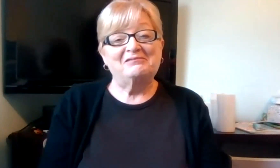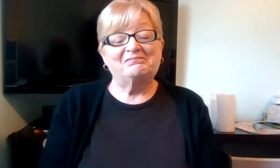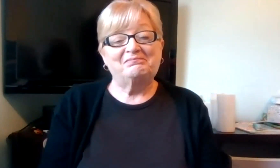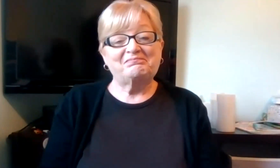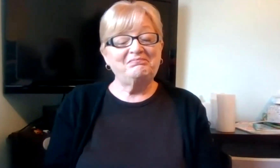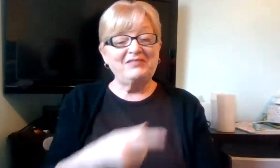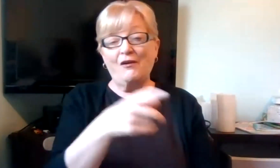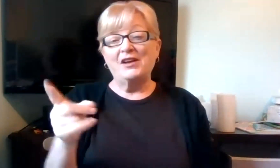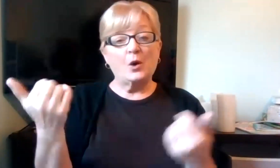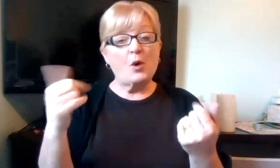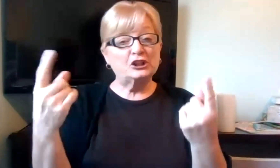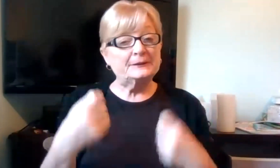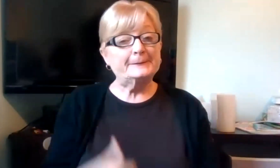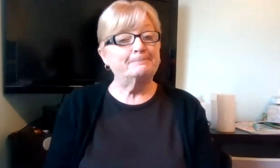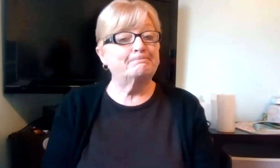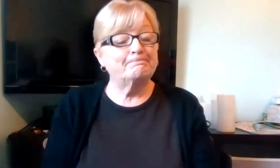questions?